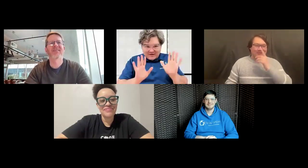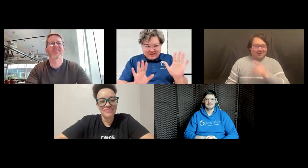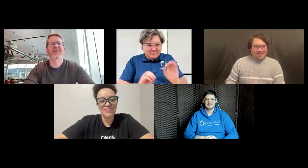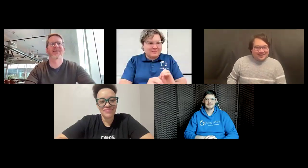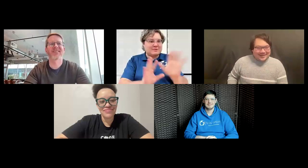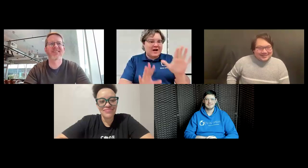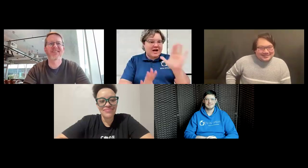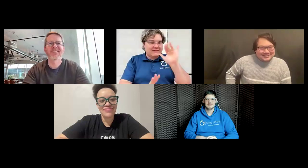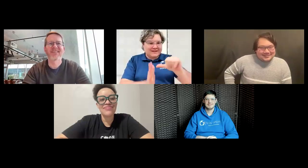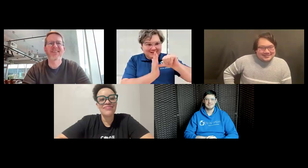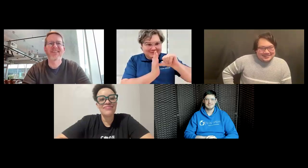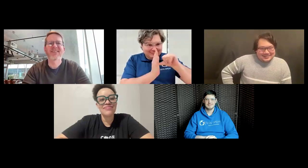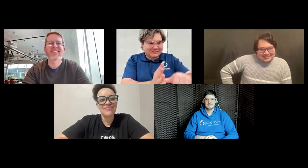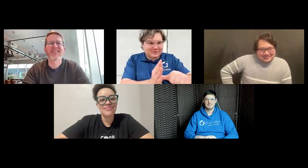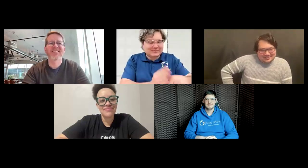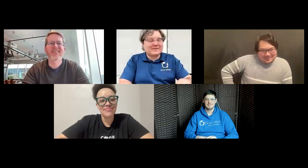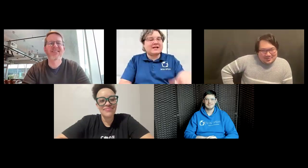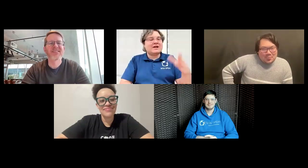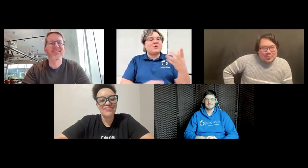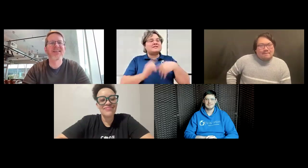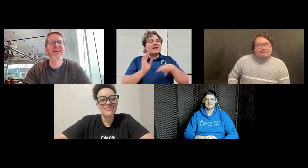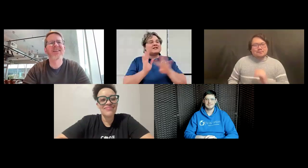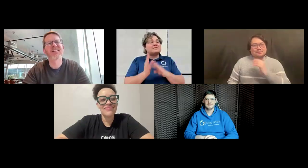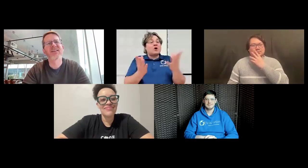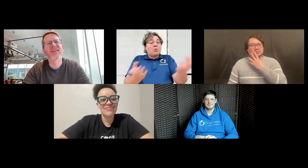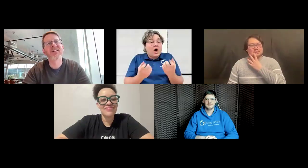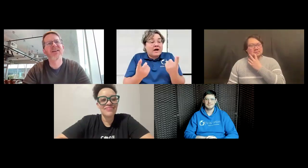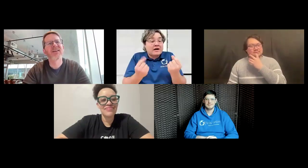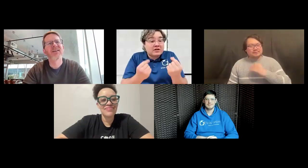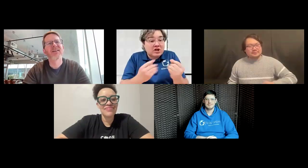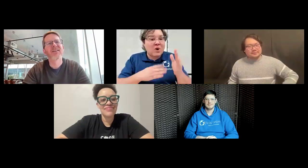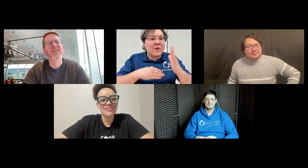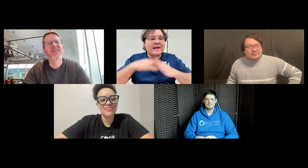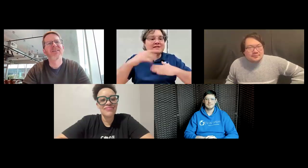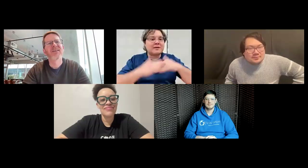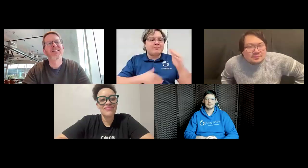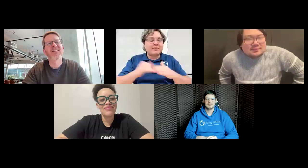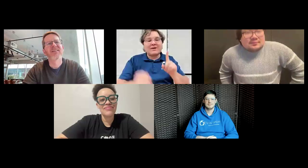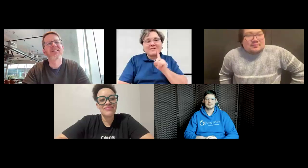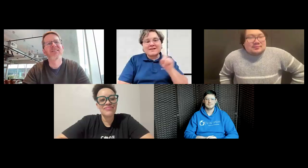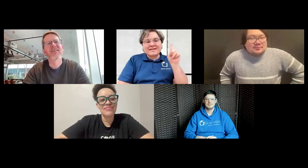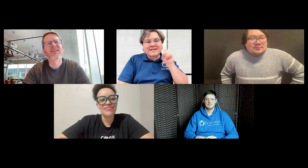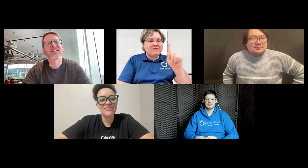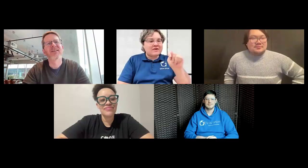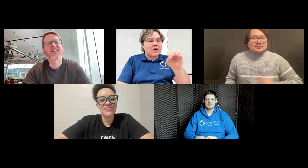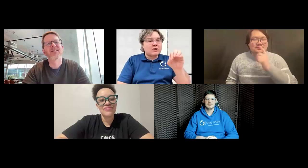to replace interpreters. We just want to clear that up and emphasize that point. With Science Speak, the goal is really